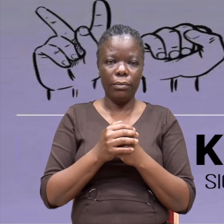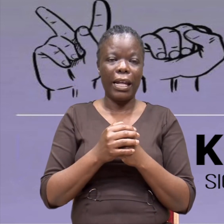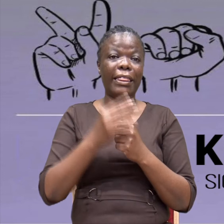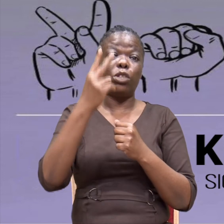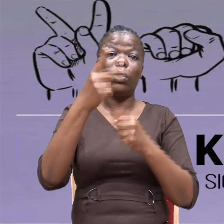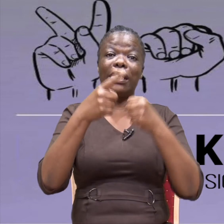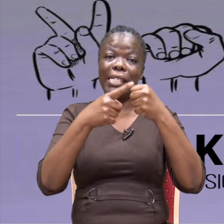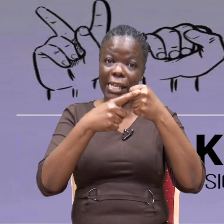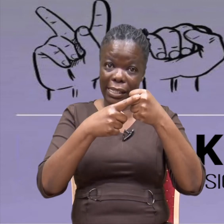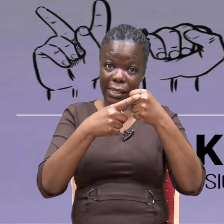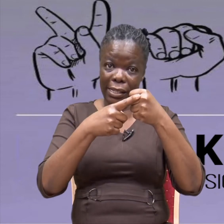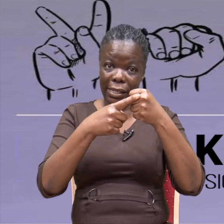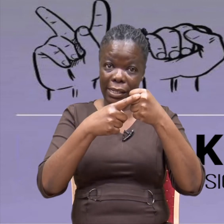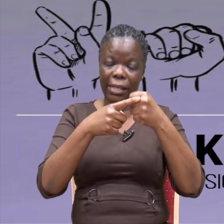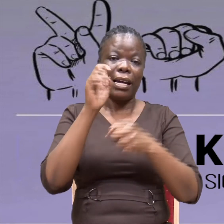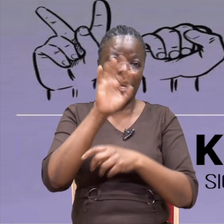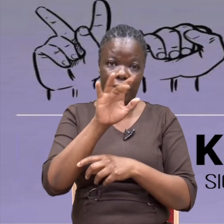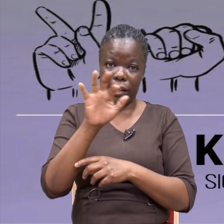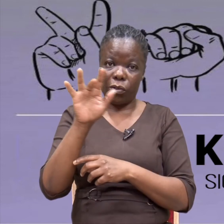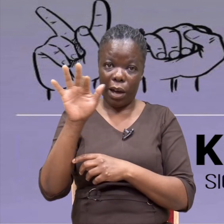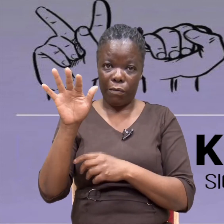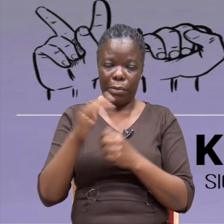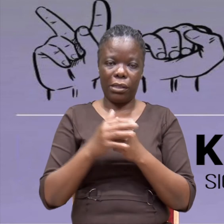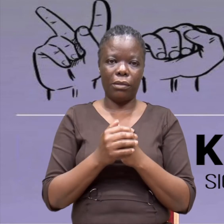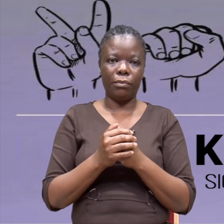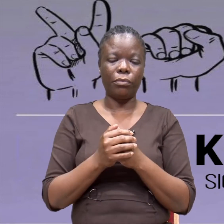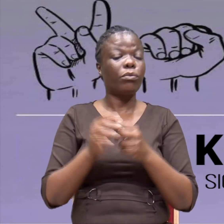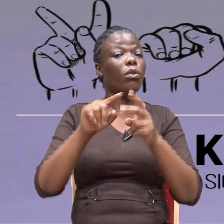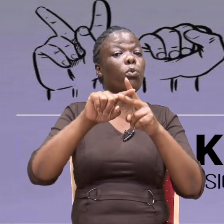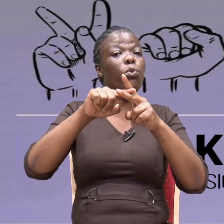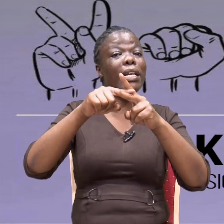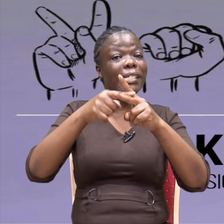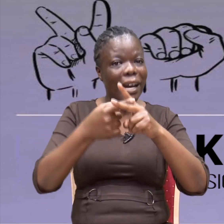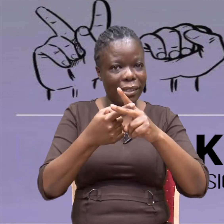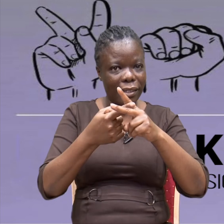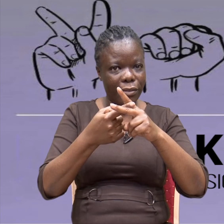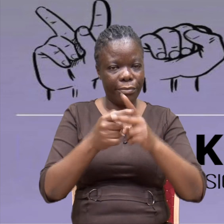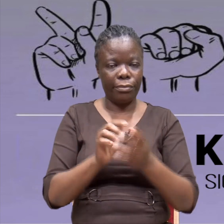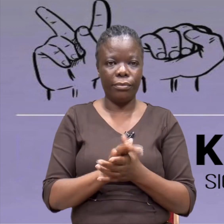The 26 letters of alphabet. We will start